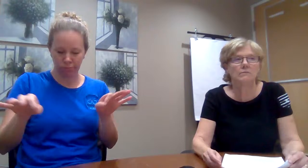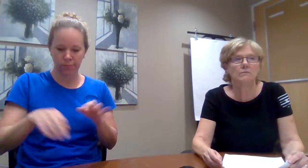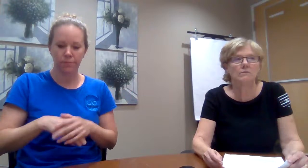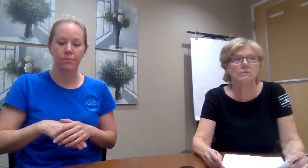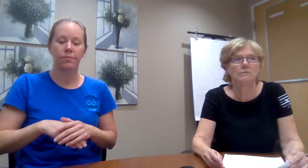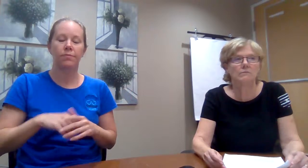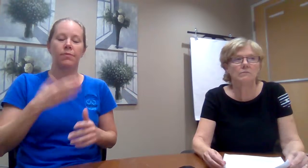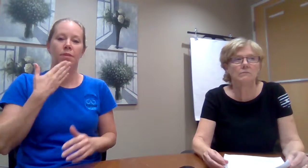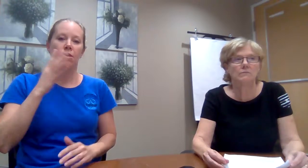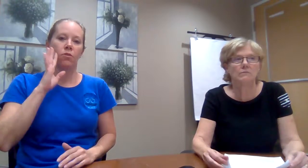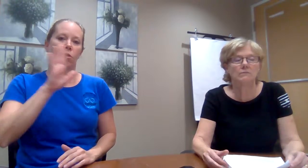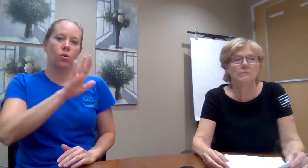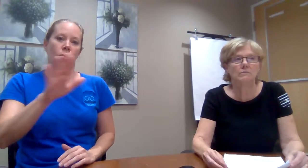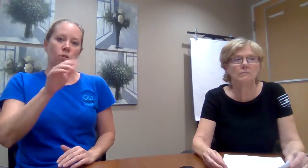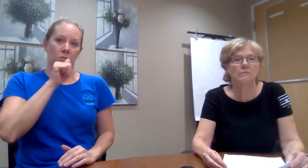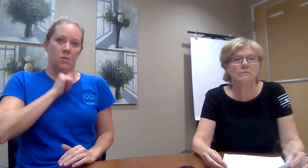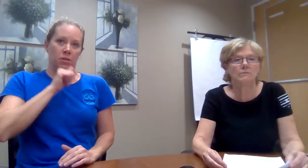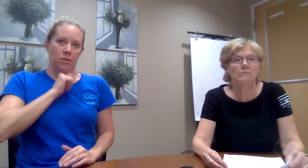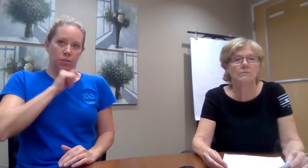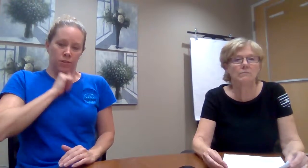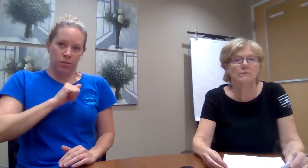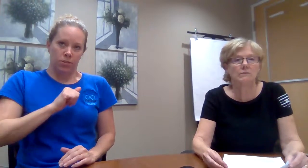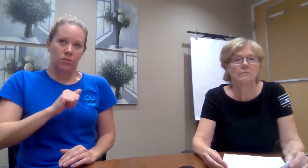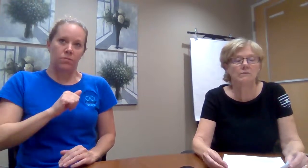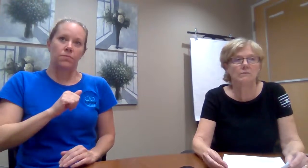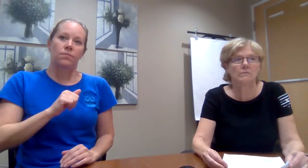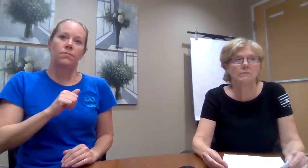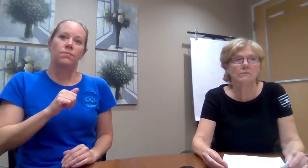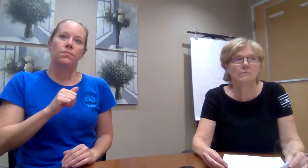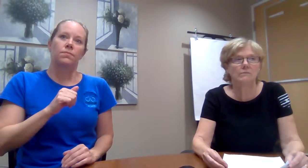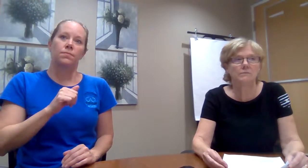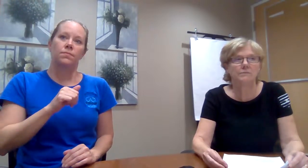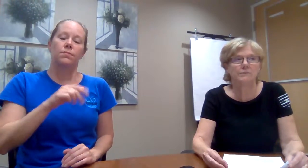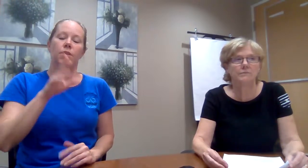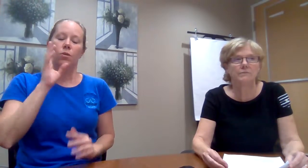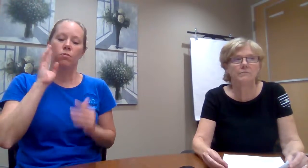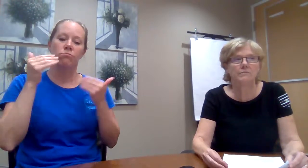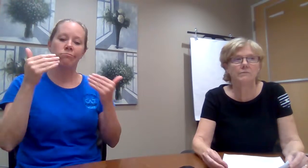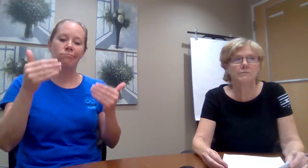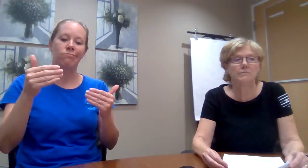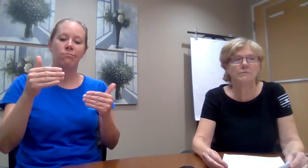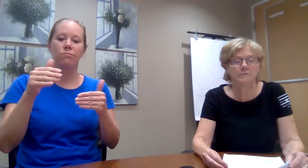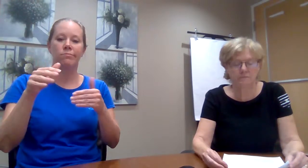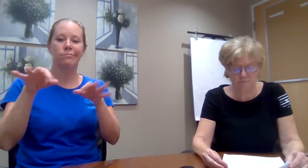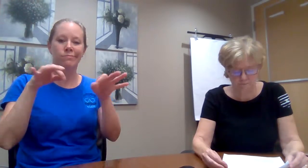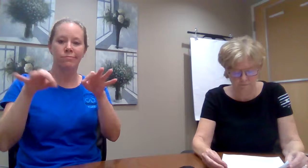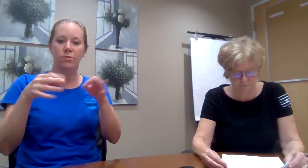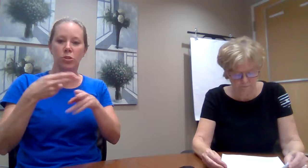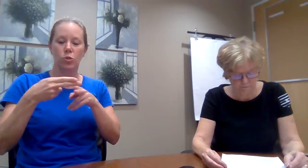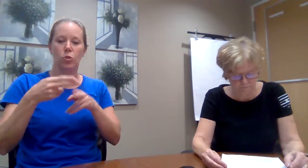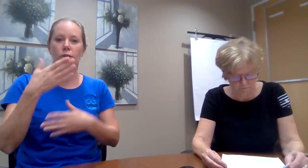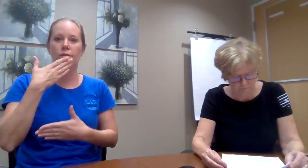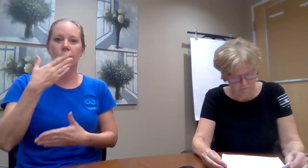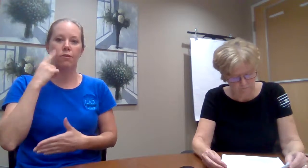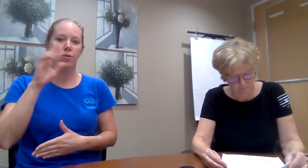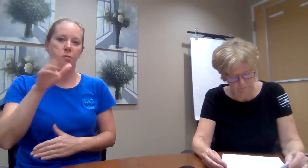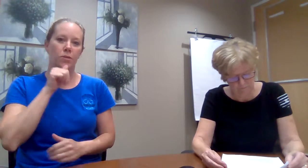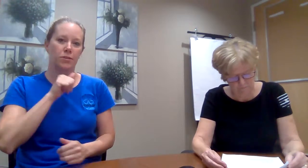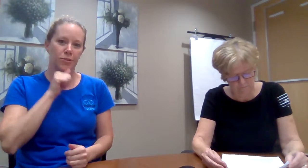Your patience has been appreciated, and we will get to the business at hand very shortly. Thank you.